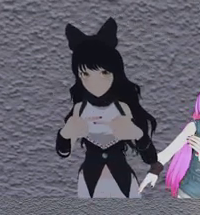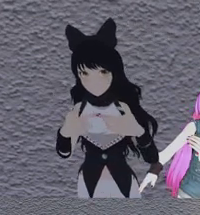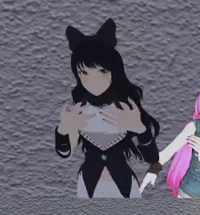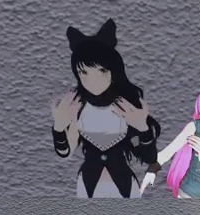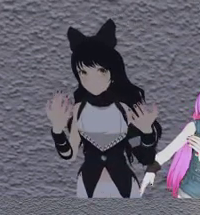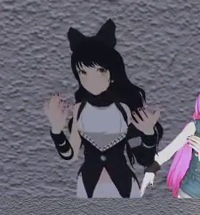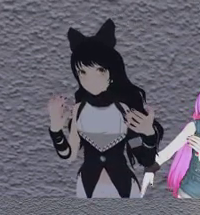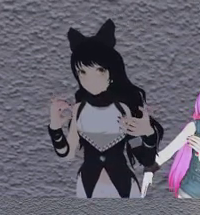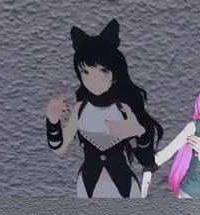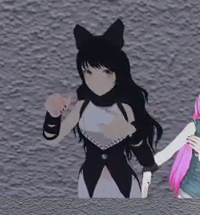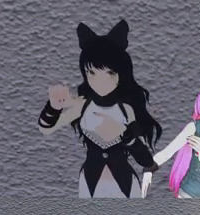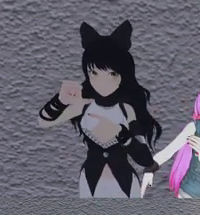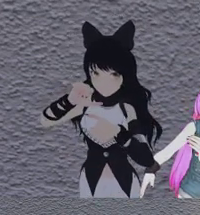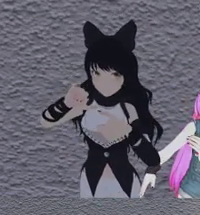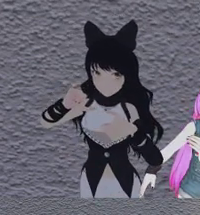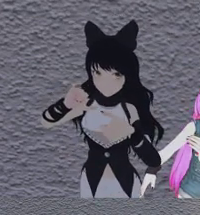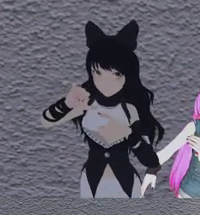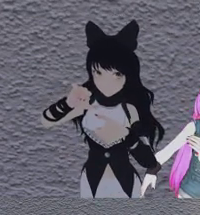is hang out or chill.